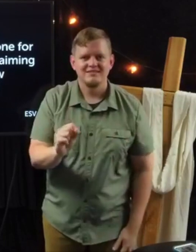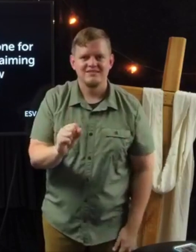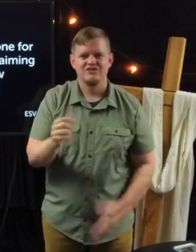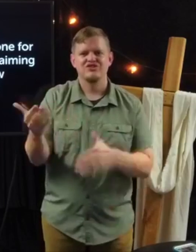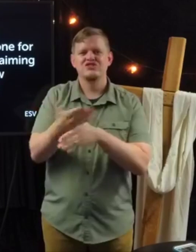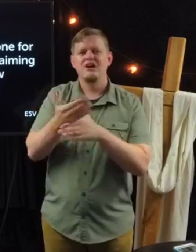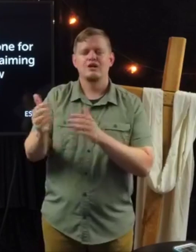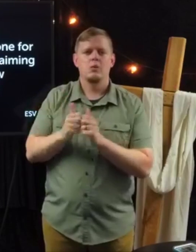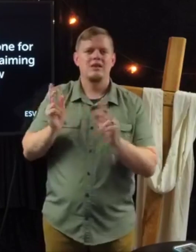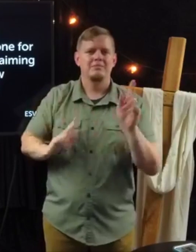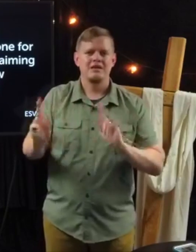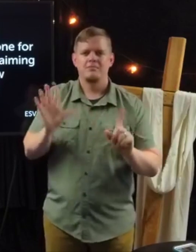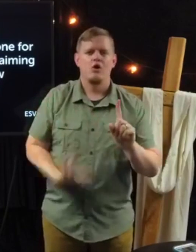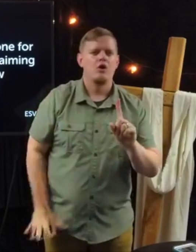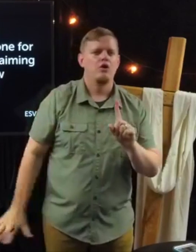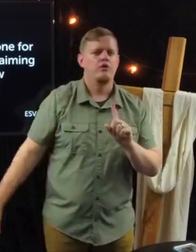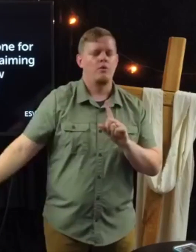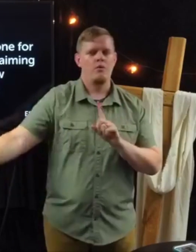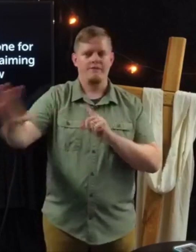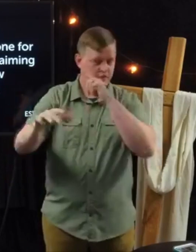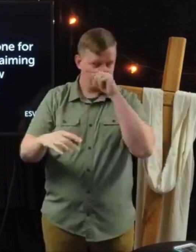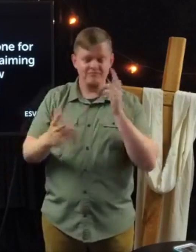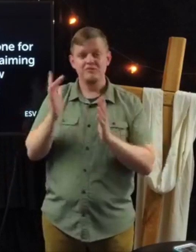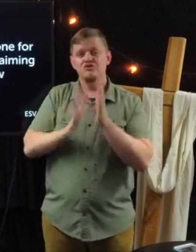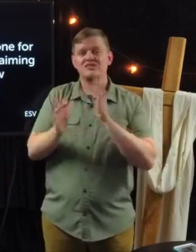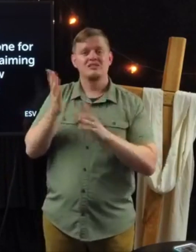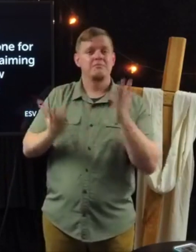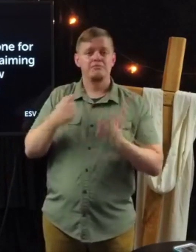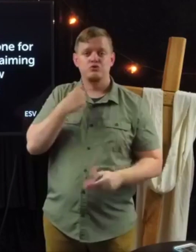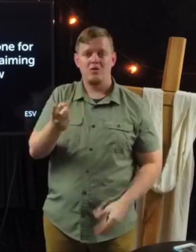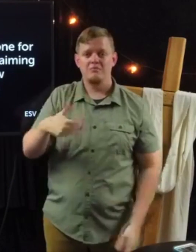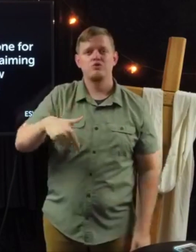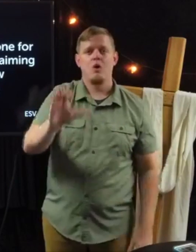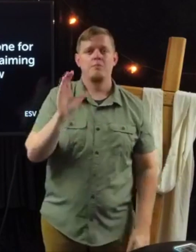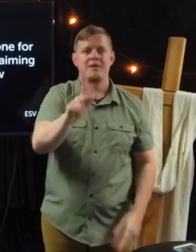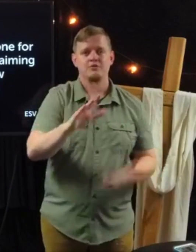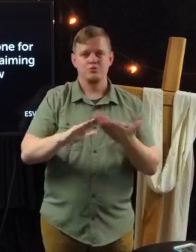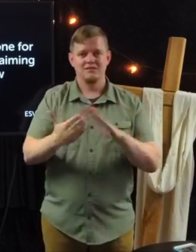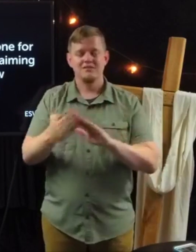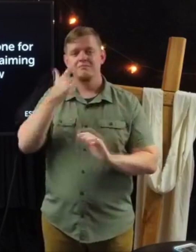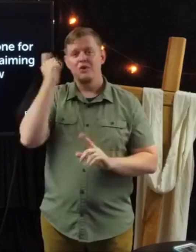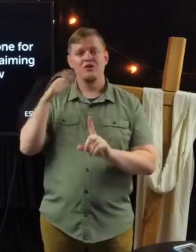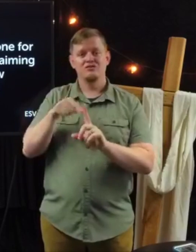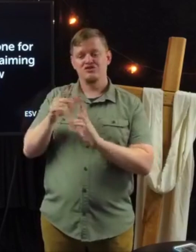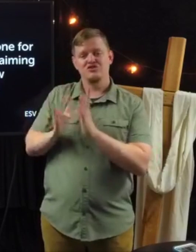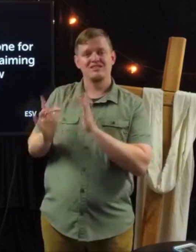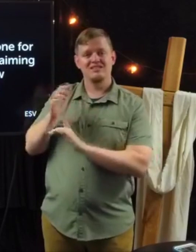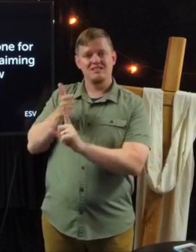news. Sharing with people all over that region that Jesus, maybe Jesus said go back to the city because